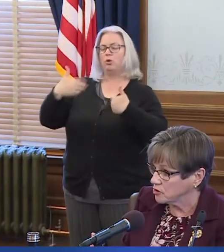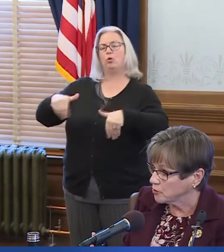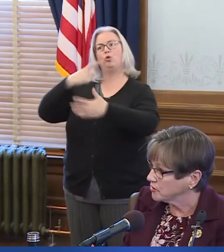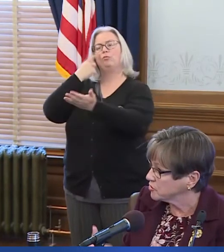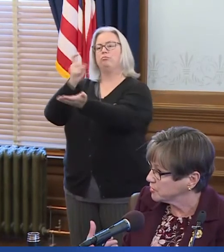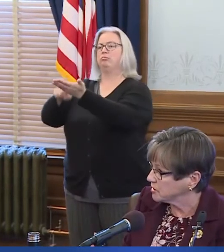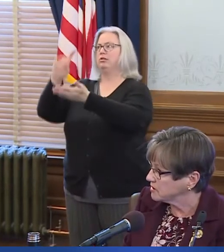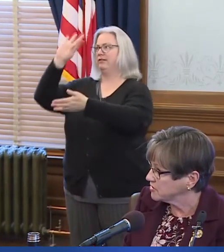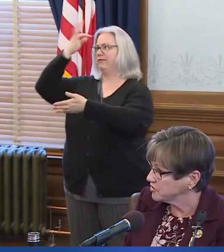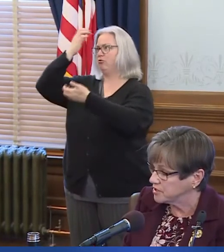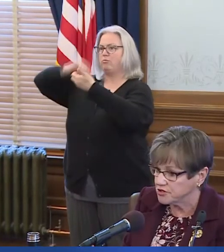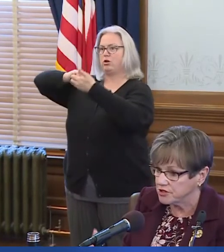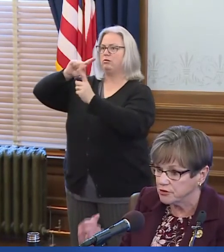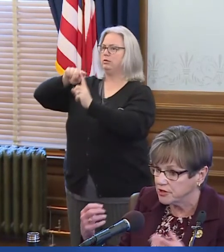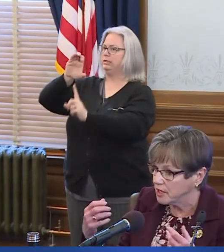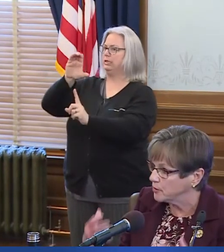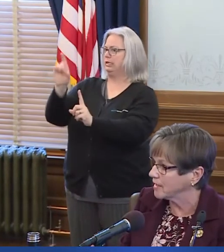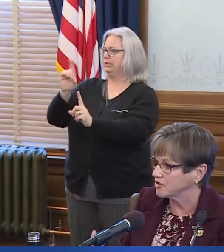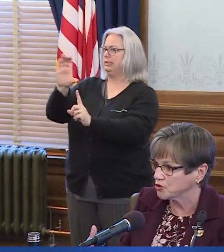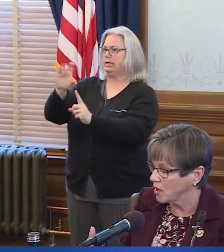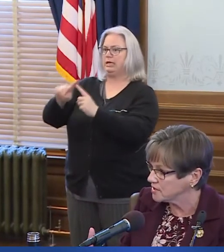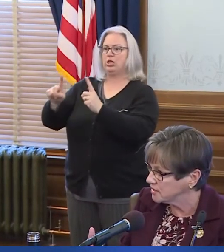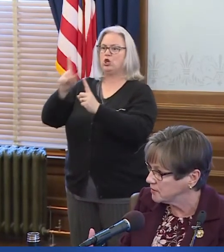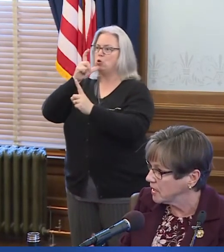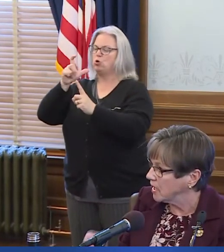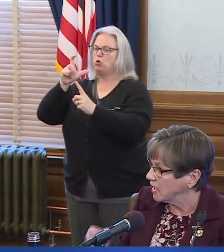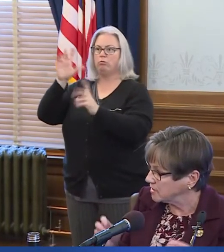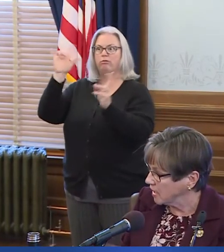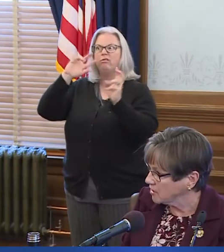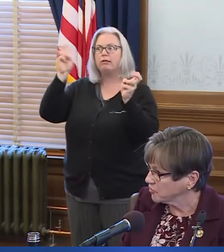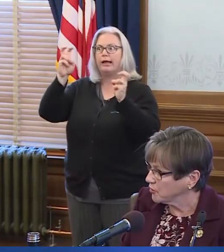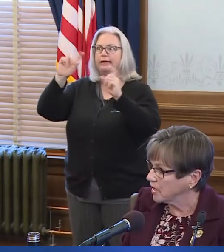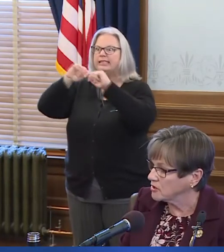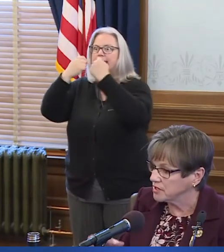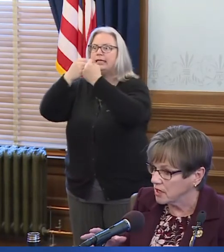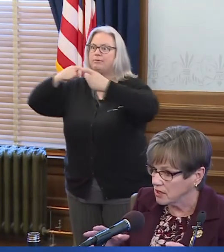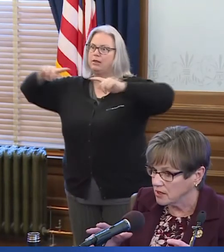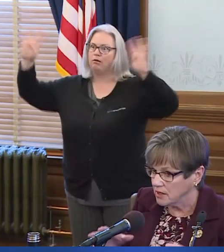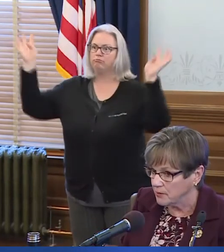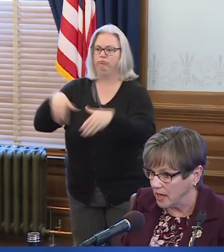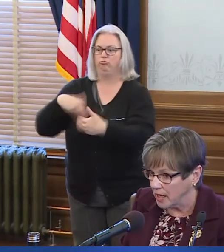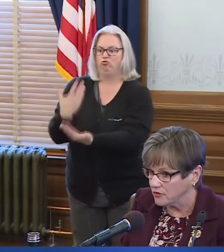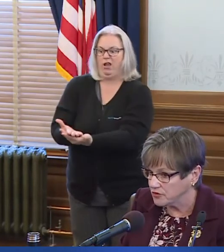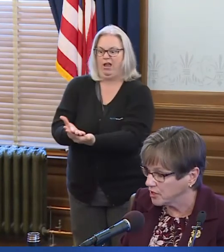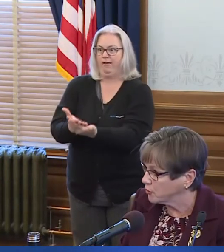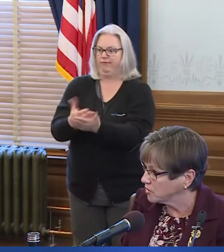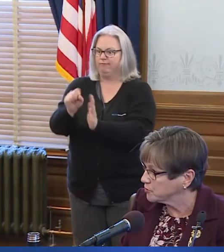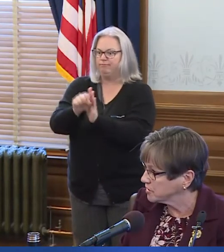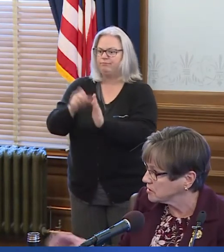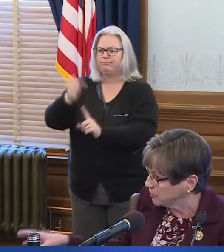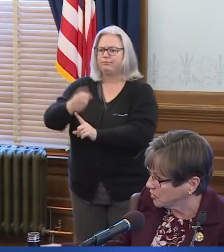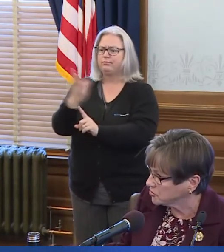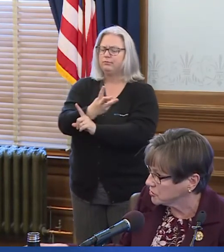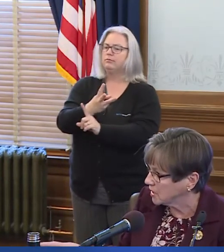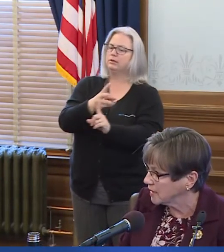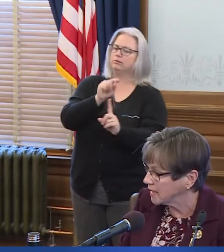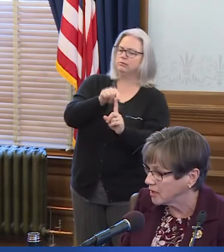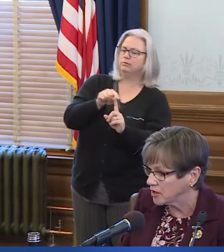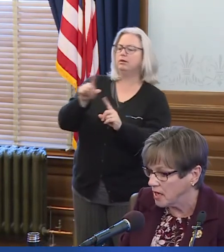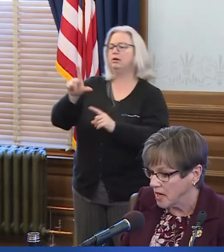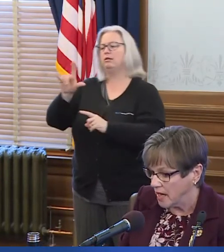to our federal partners, particularly the CDC, who came in like a SWAT team and got on the ground out in the Southwest particular, but also